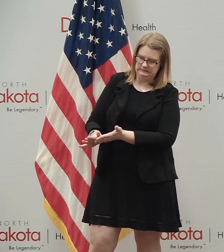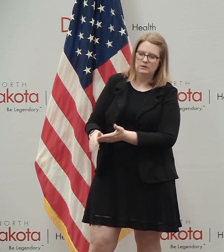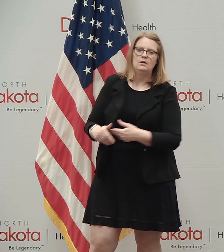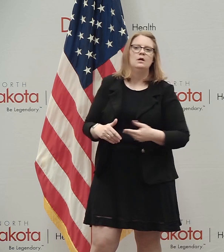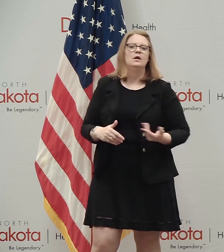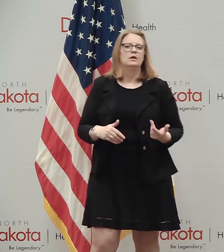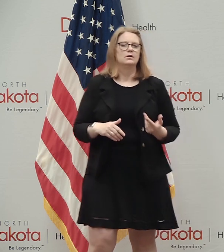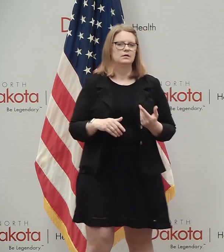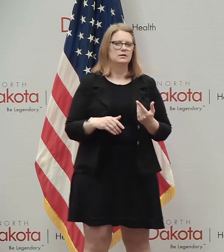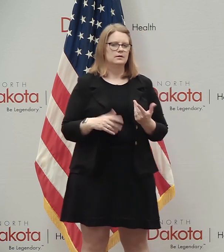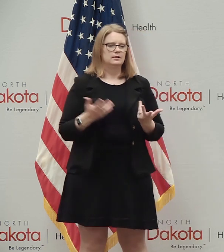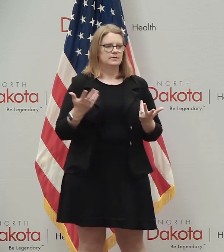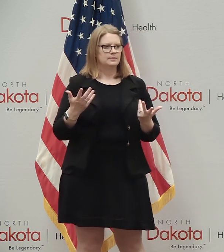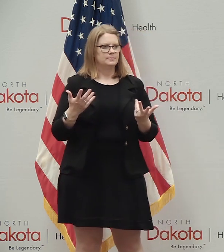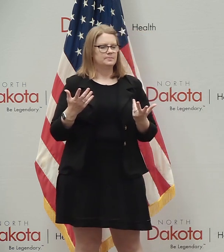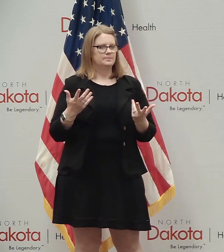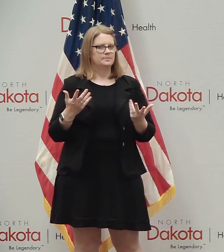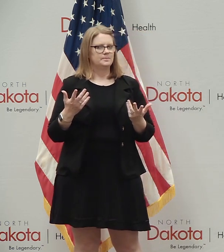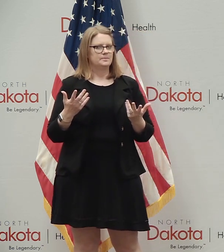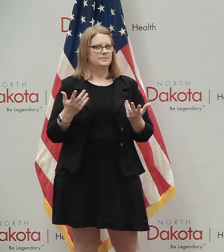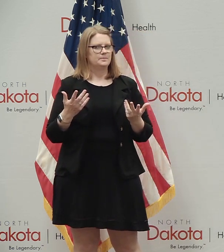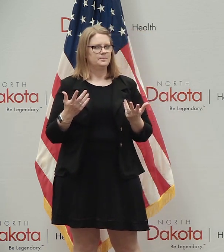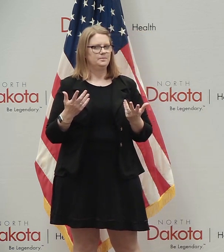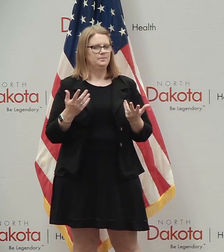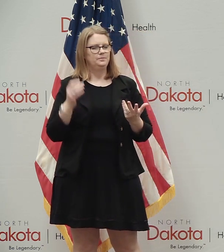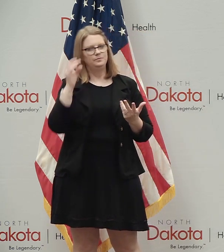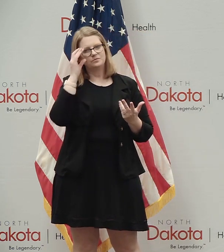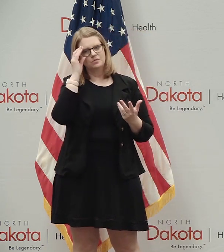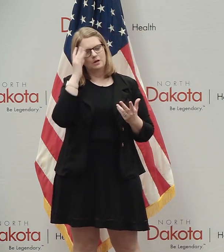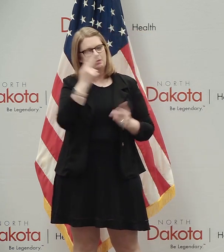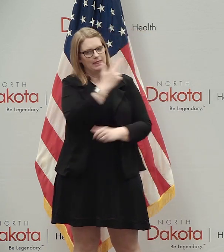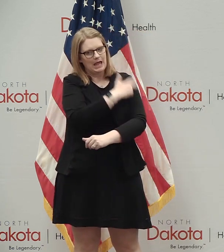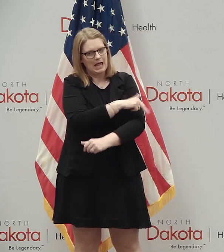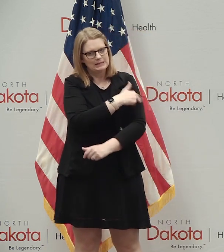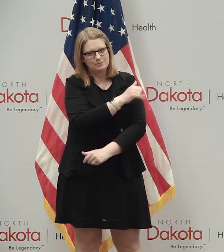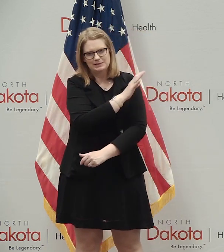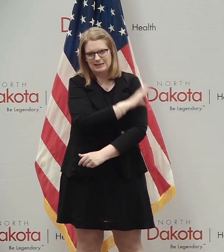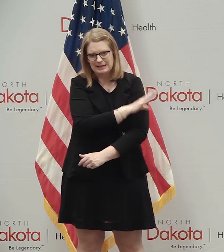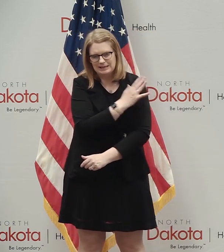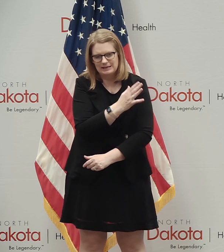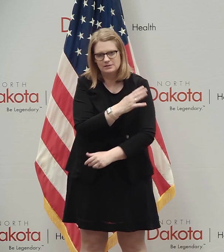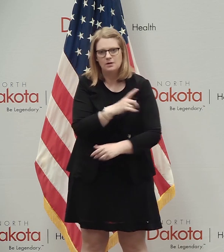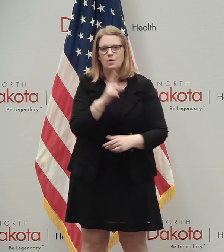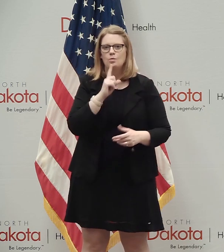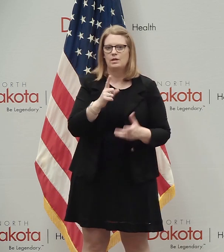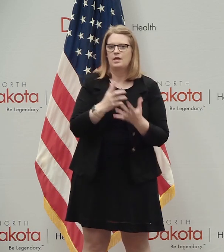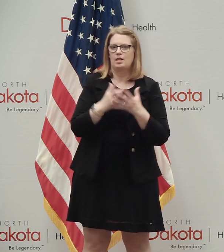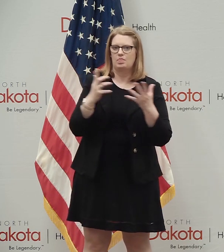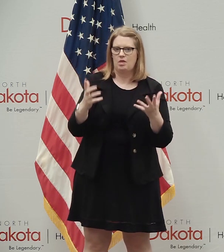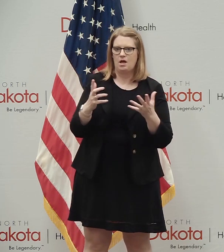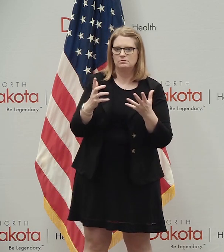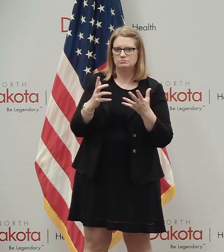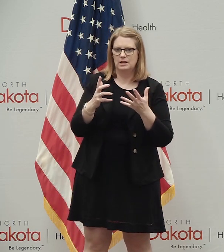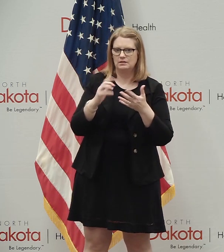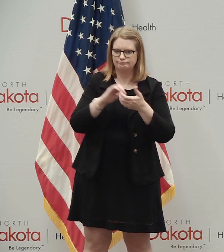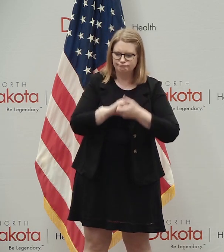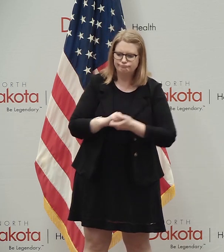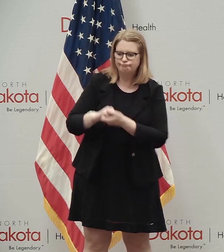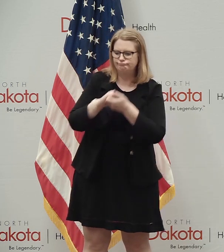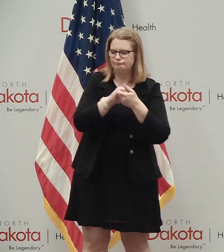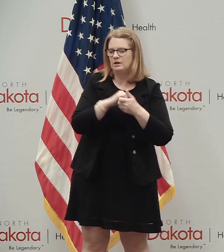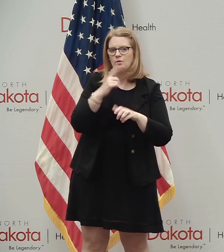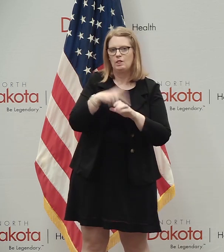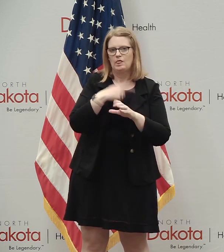really, as there has been with the hospitals and clinics, there's been strong collaboration with long-term care throughout.